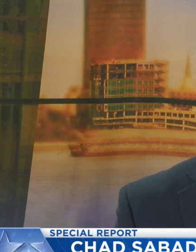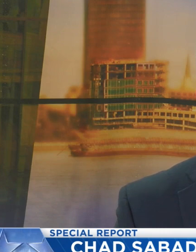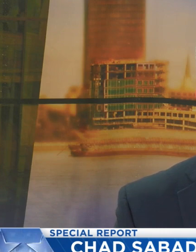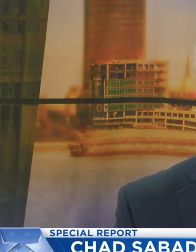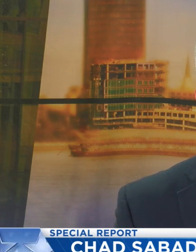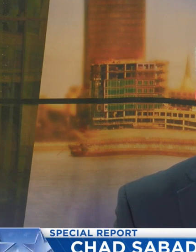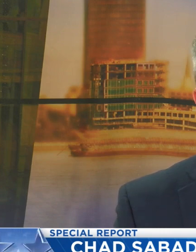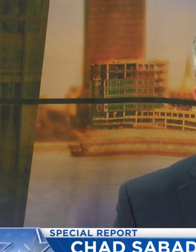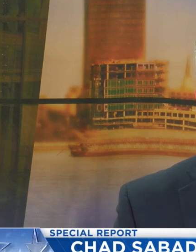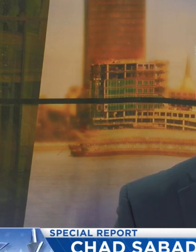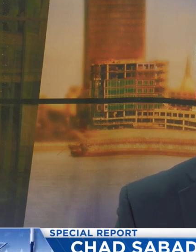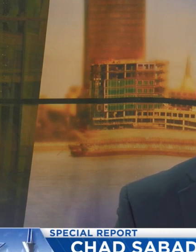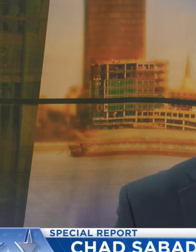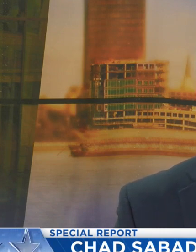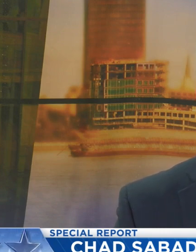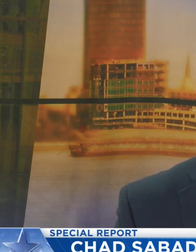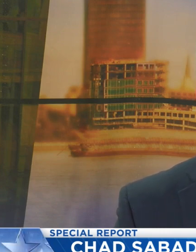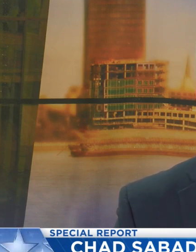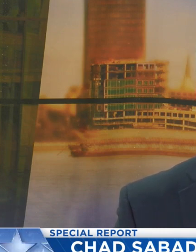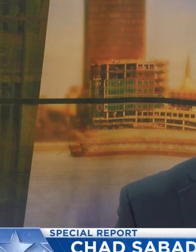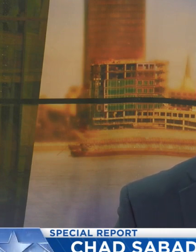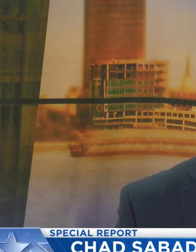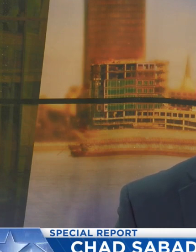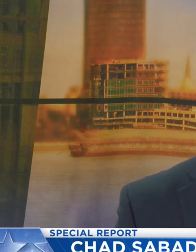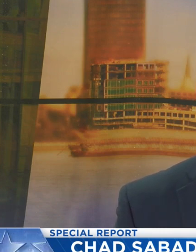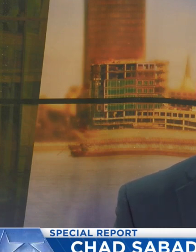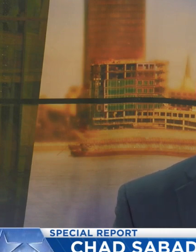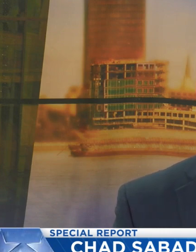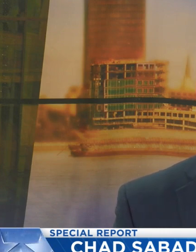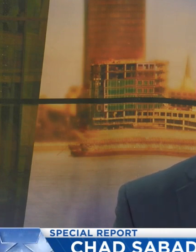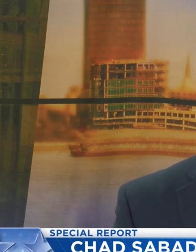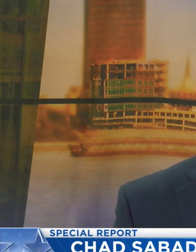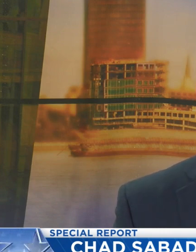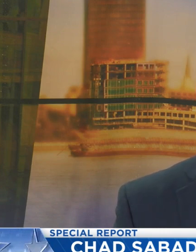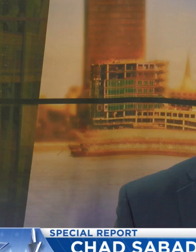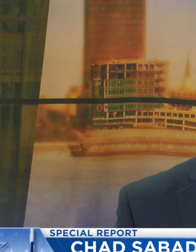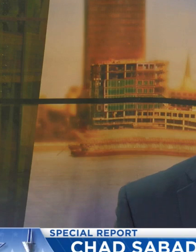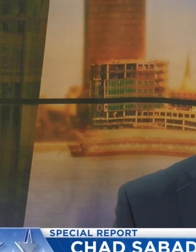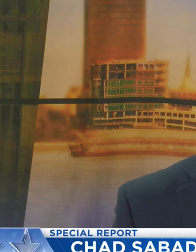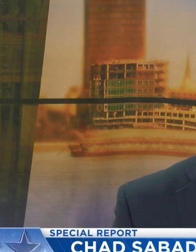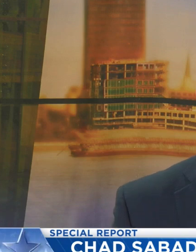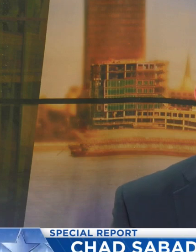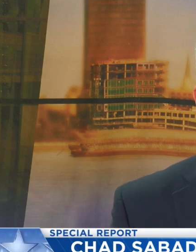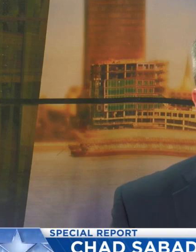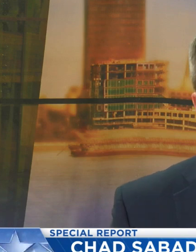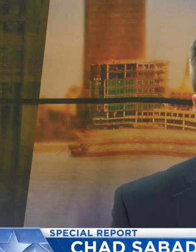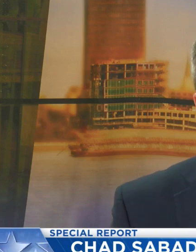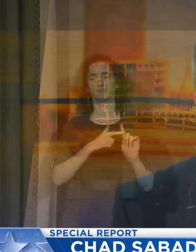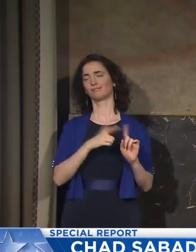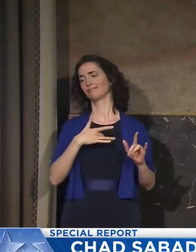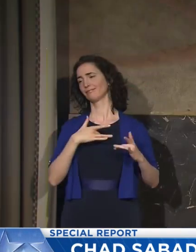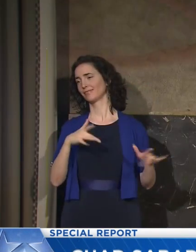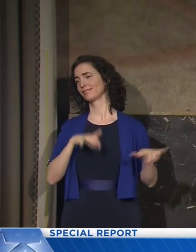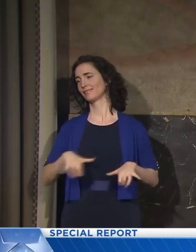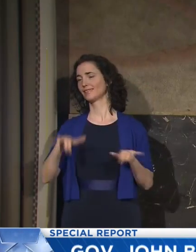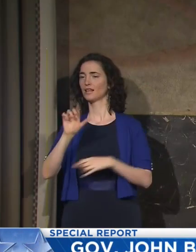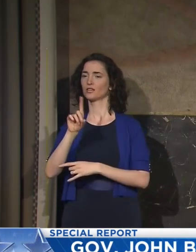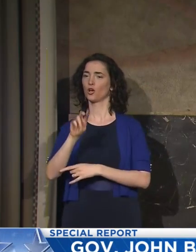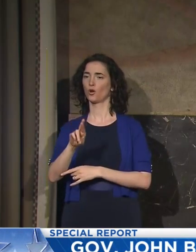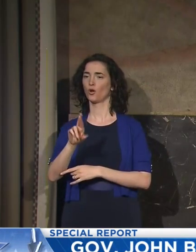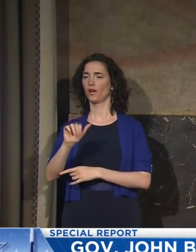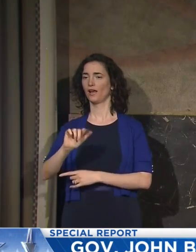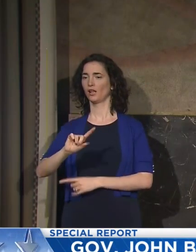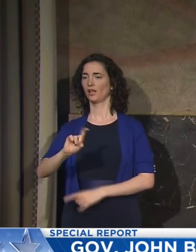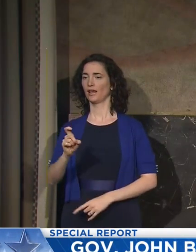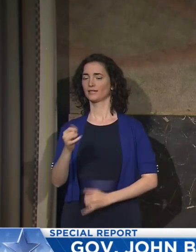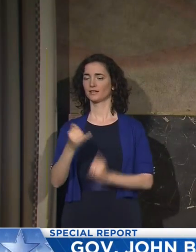response to COVID-19 and the possible details and the status of our state moving into phase 1 of reopening. Let's take a listen in. He will be here